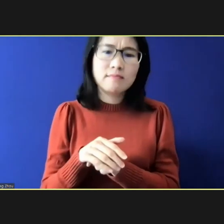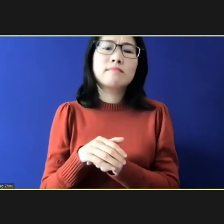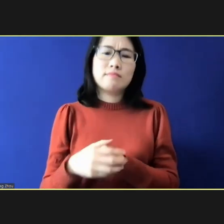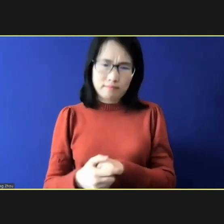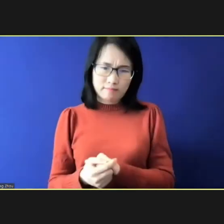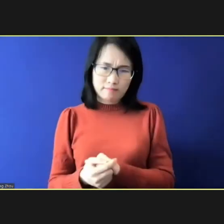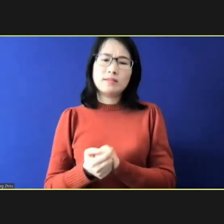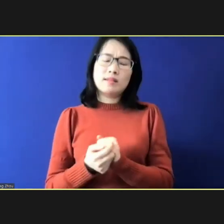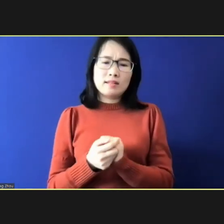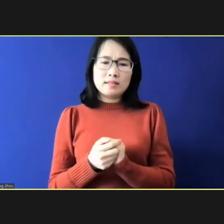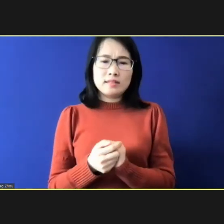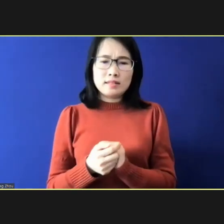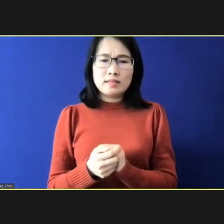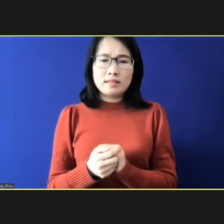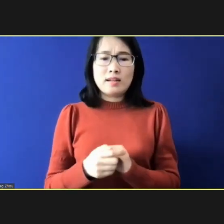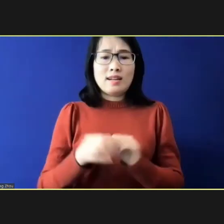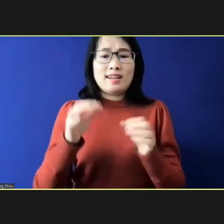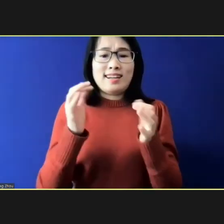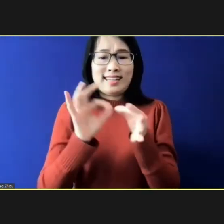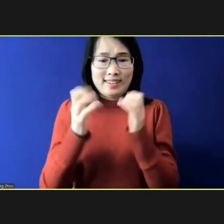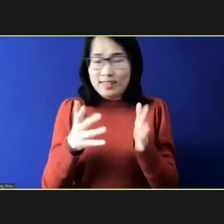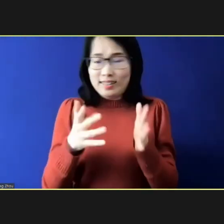But we don't have enough interpreters.